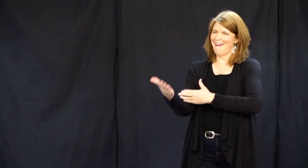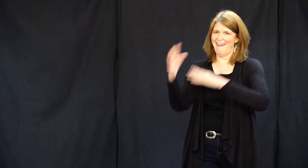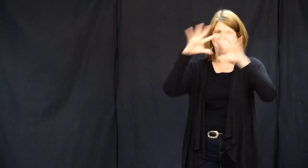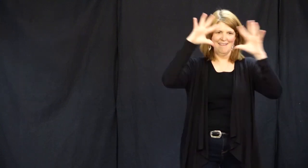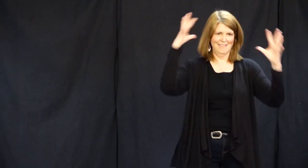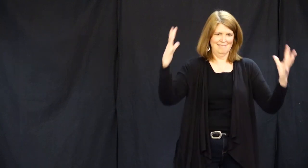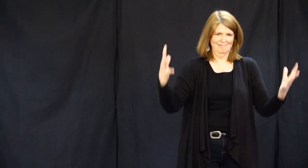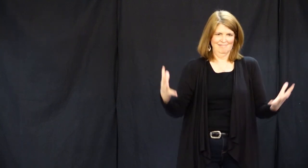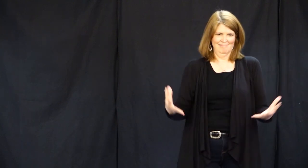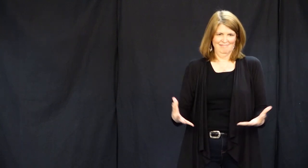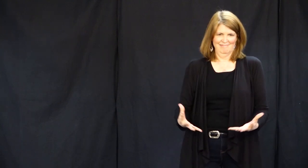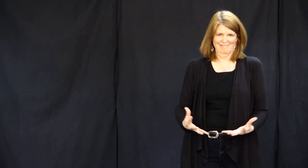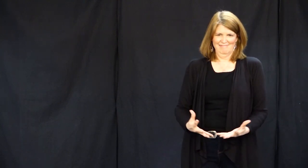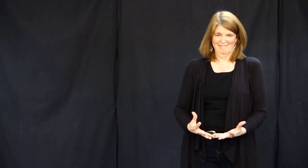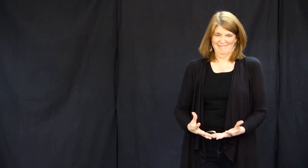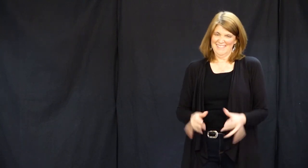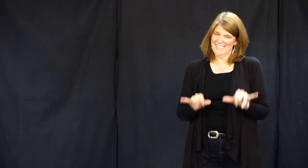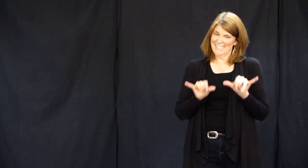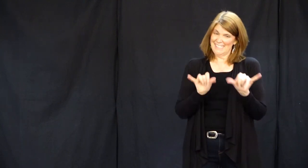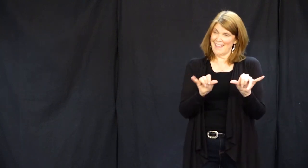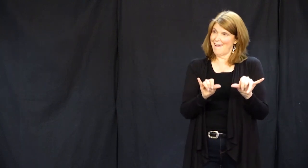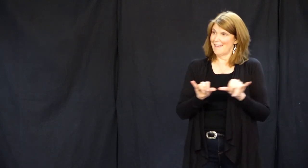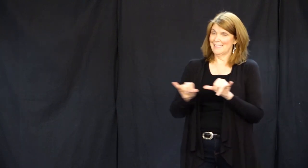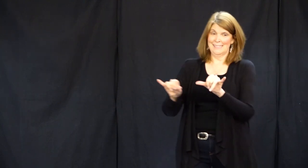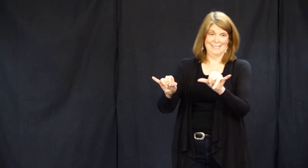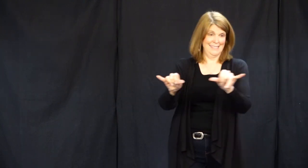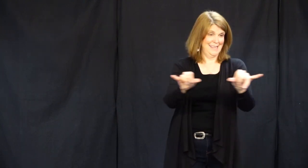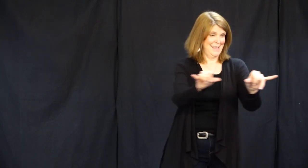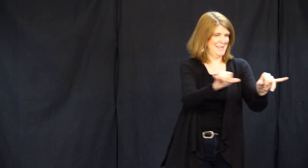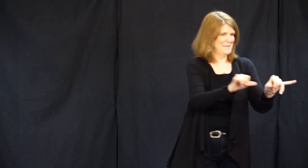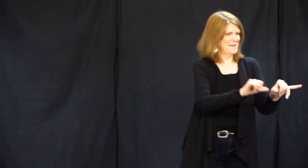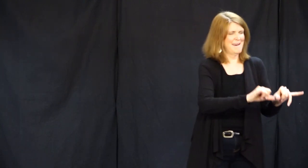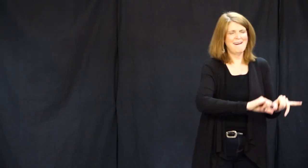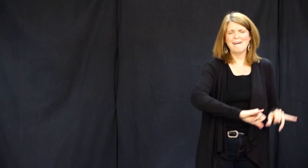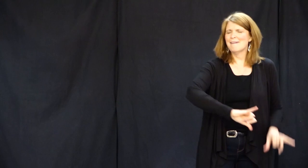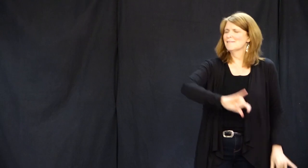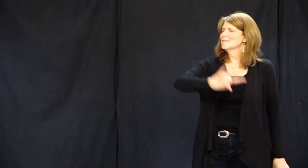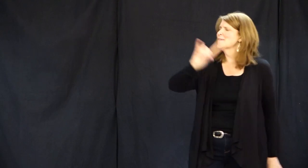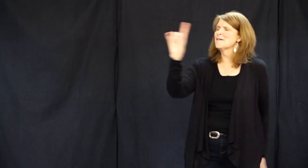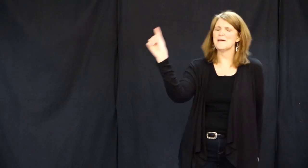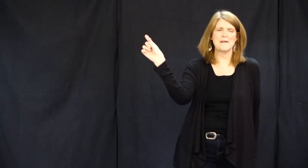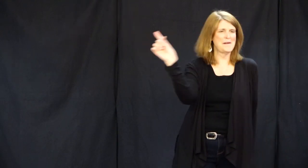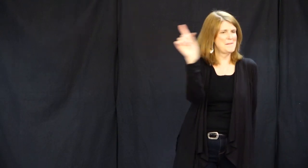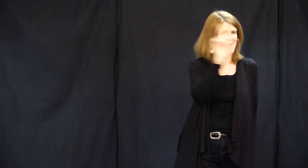world will never be the same.